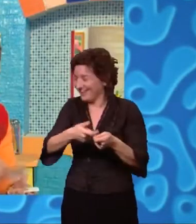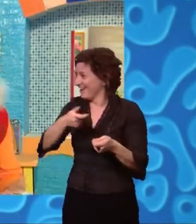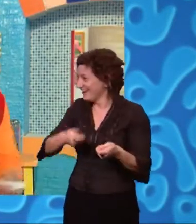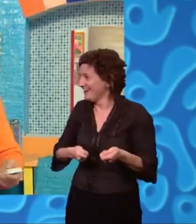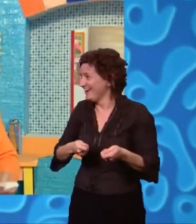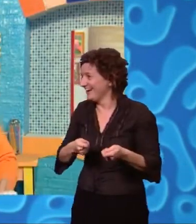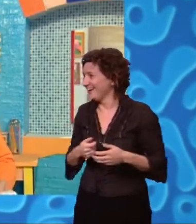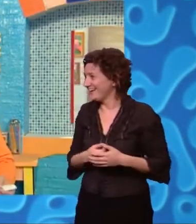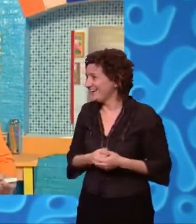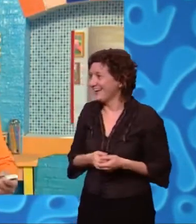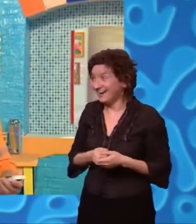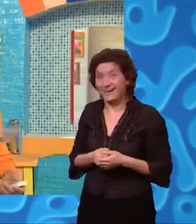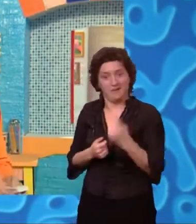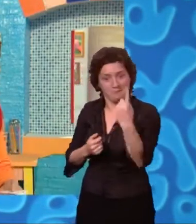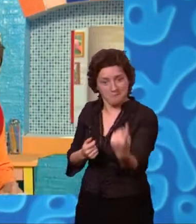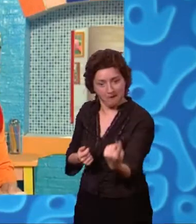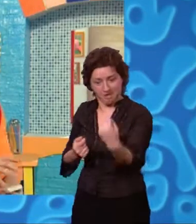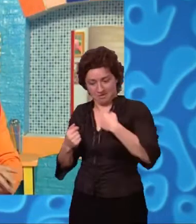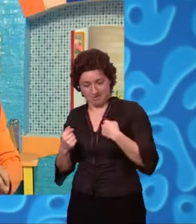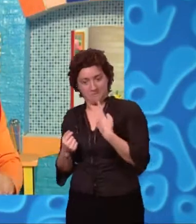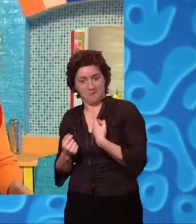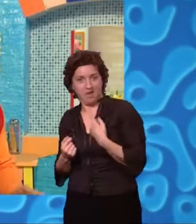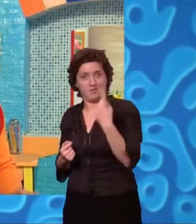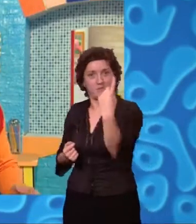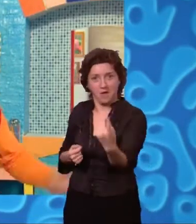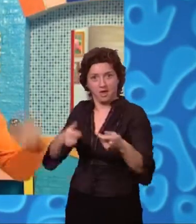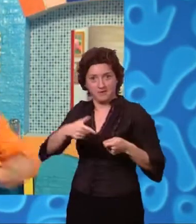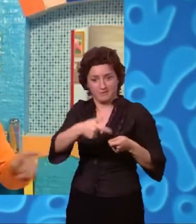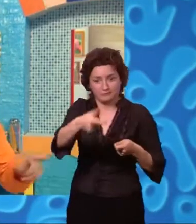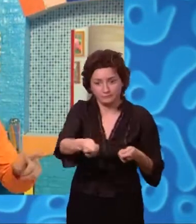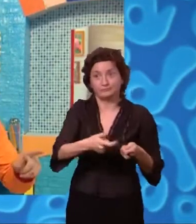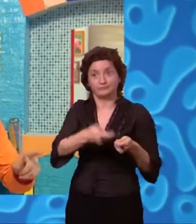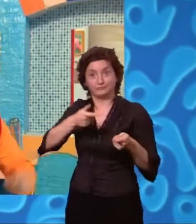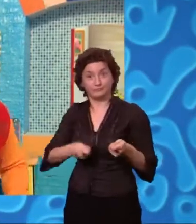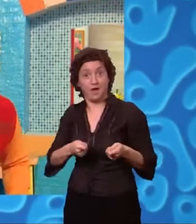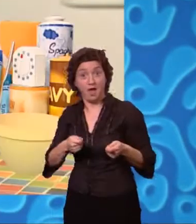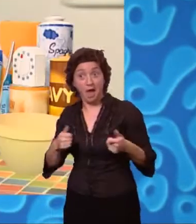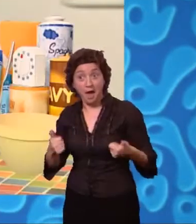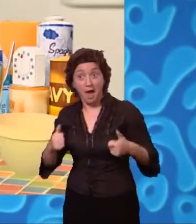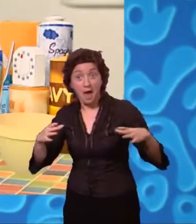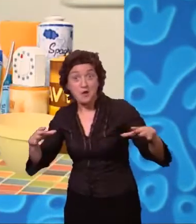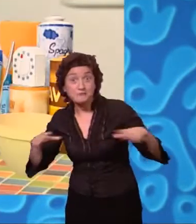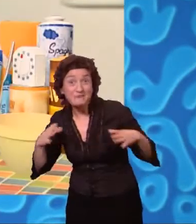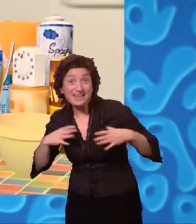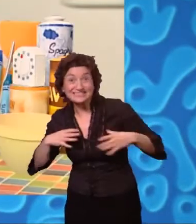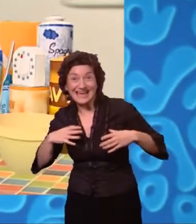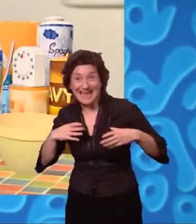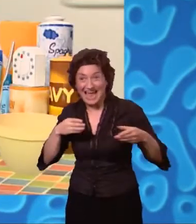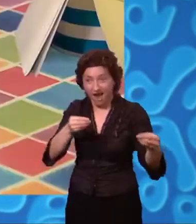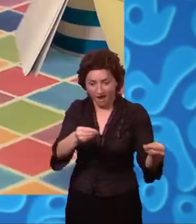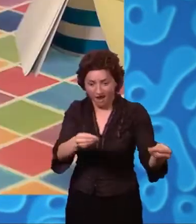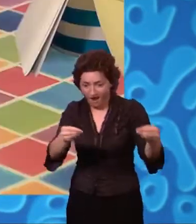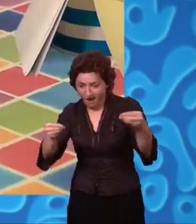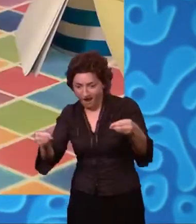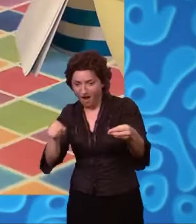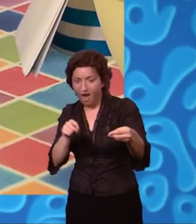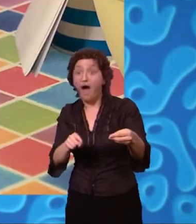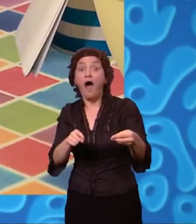for me. One for you and one for me. Come on, Small, let's go. Woohoo!